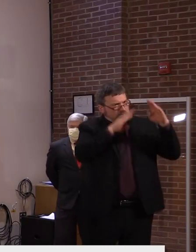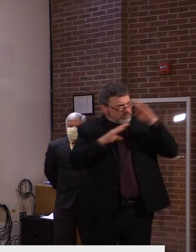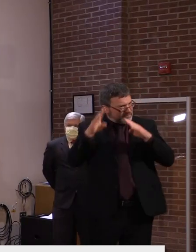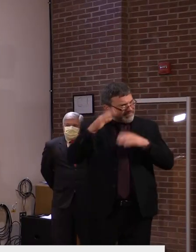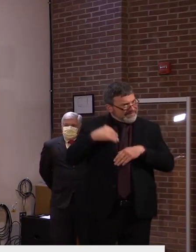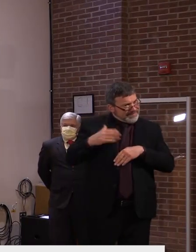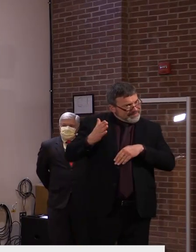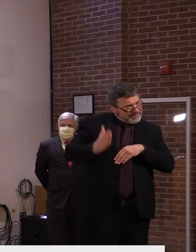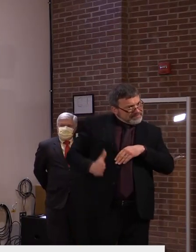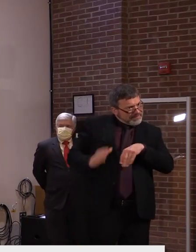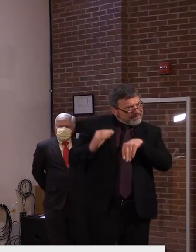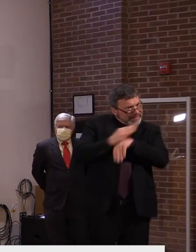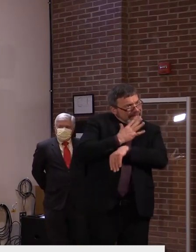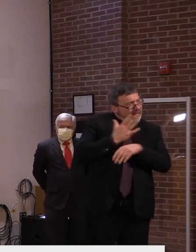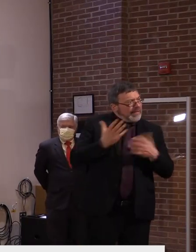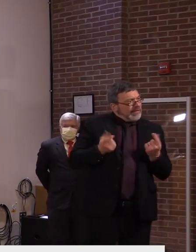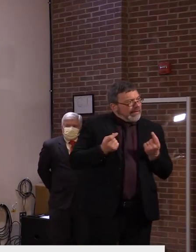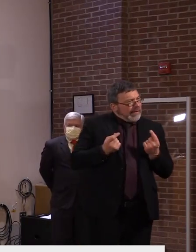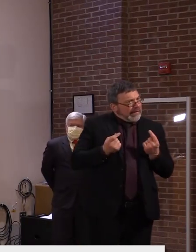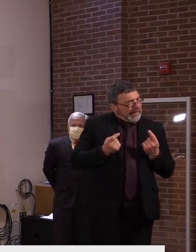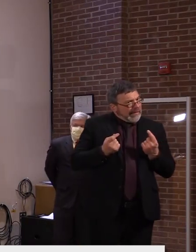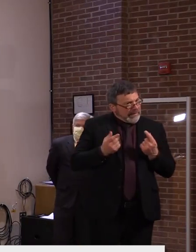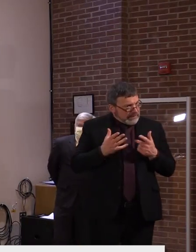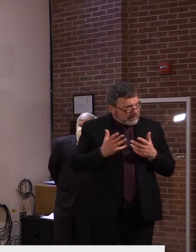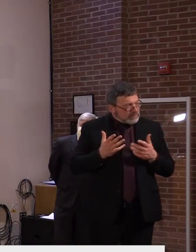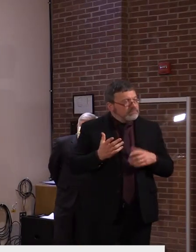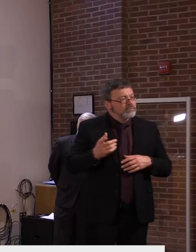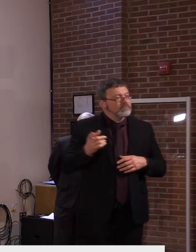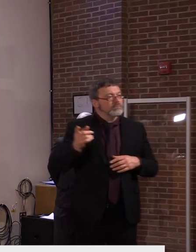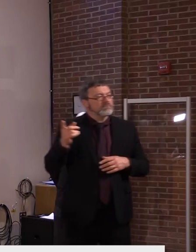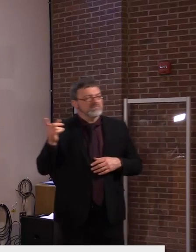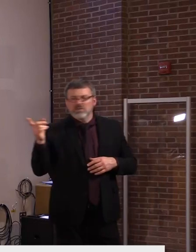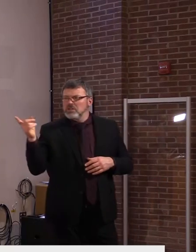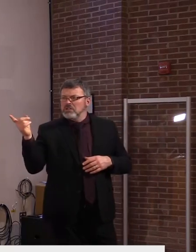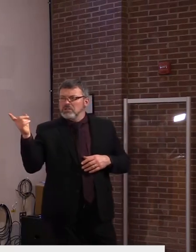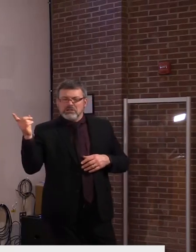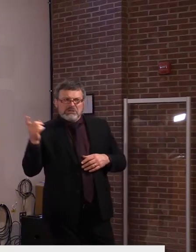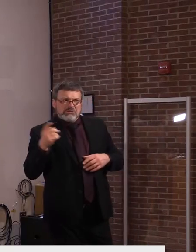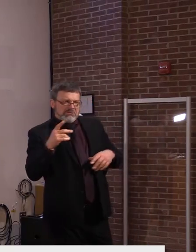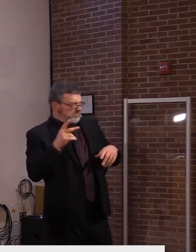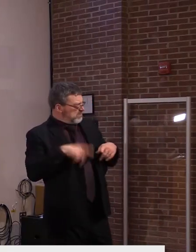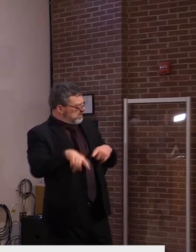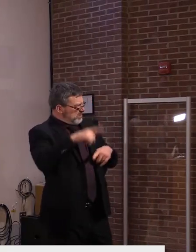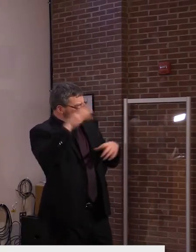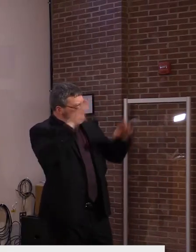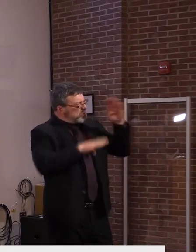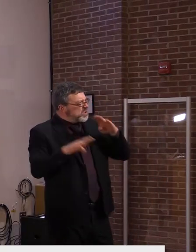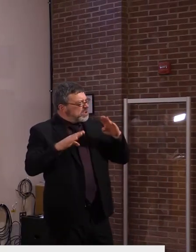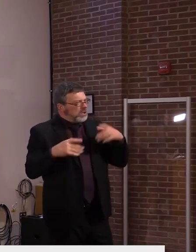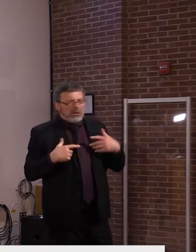No, I don't have my eye on that completely. Do you have any data?